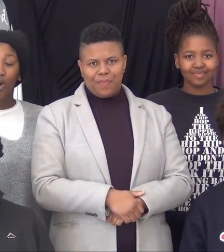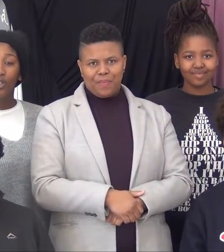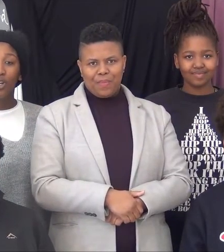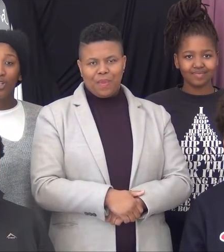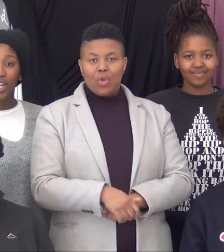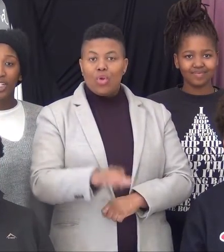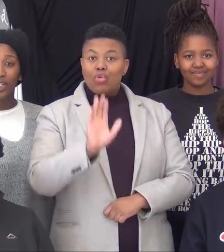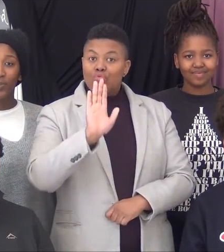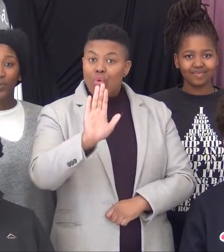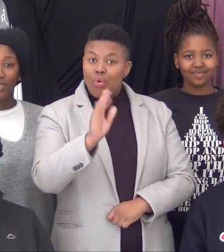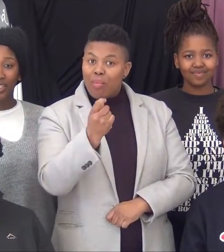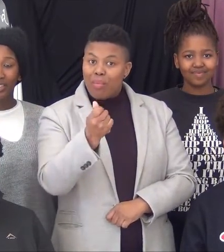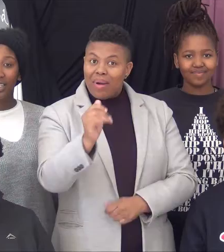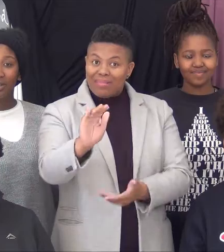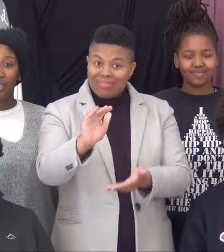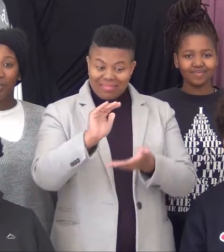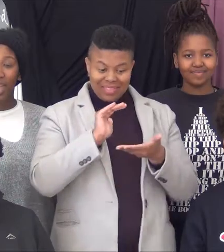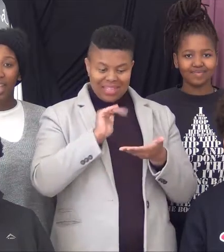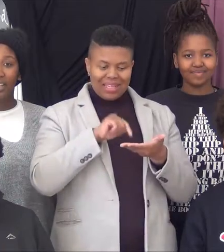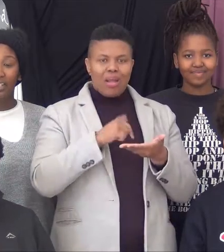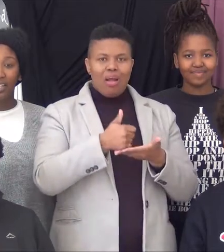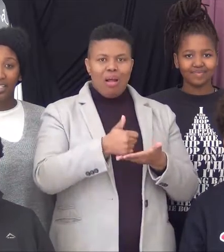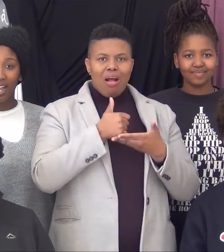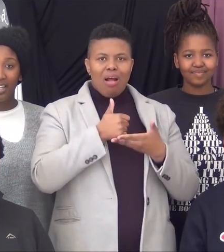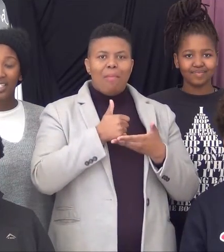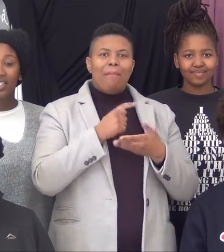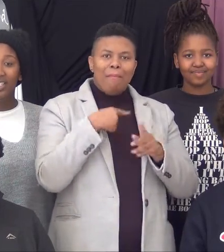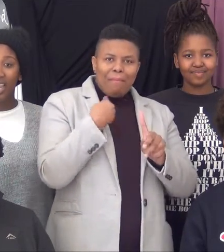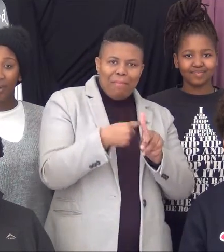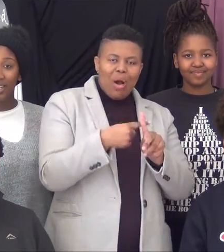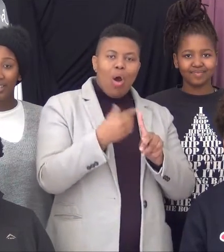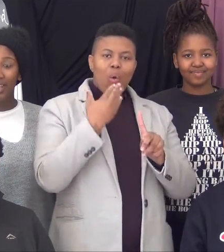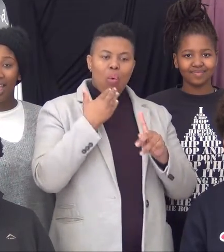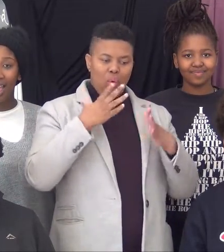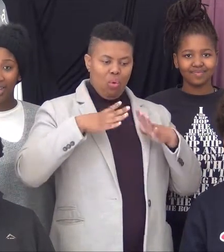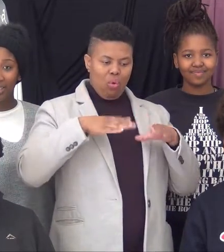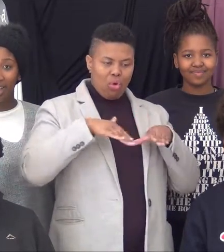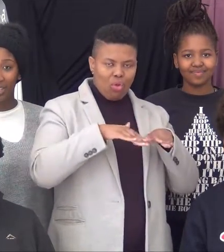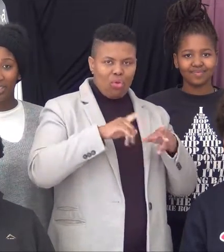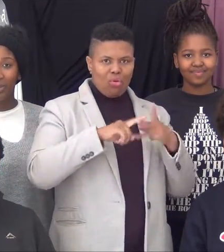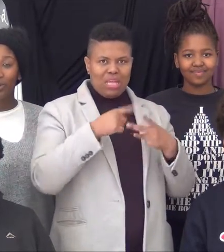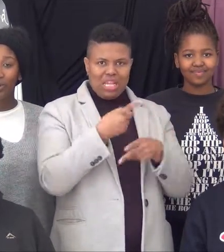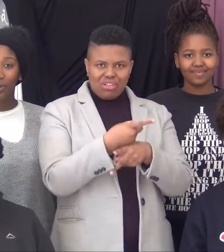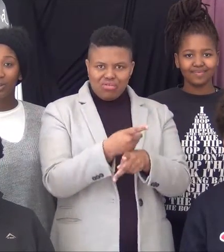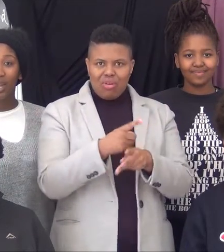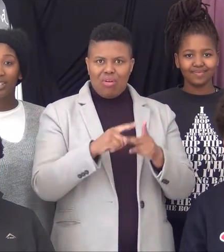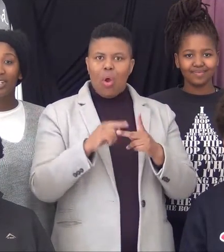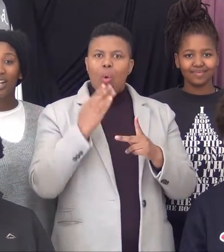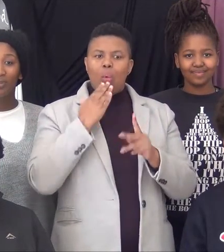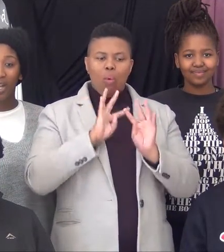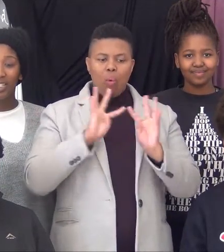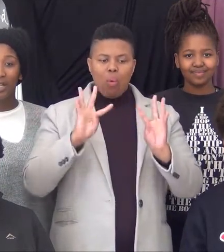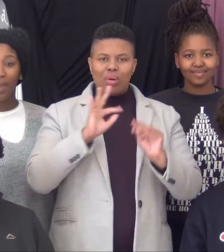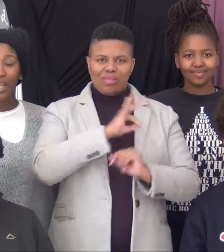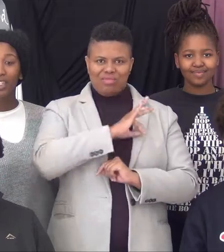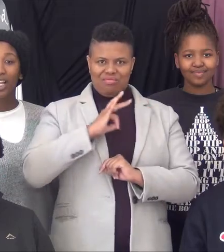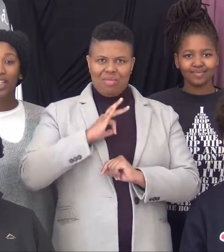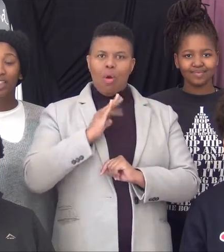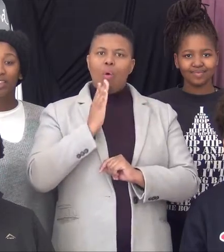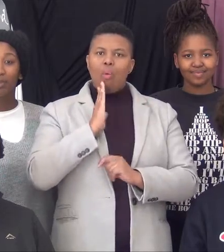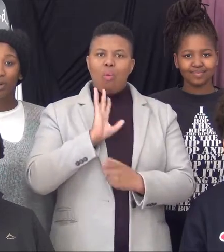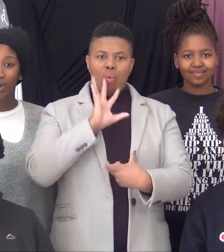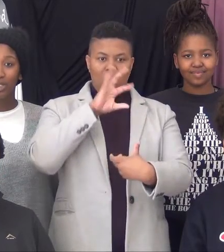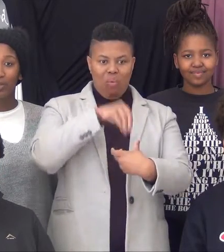Your donations will assist us in paying the designers, directors and cast who will mount and participate